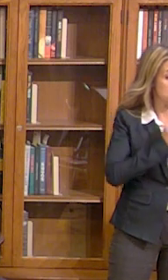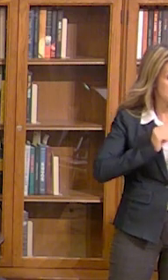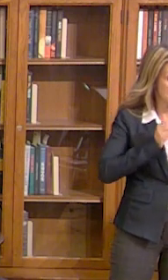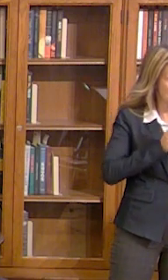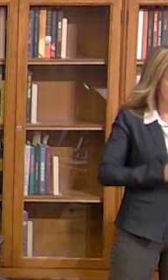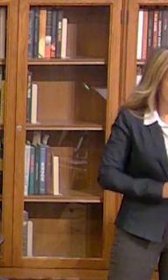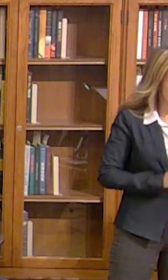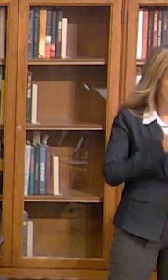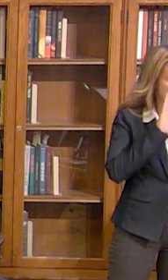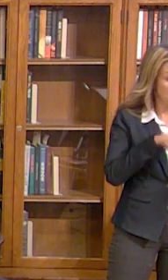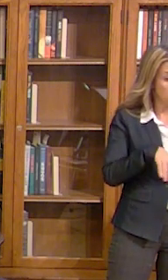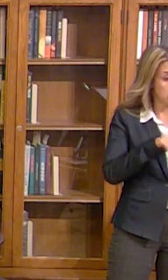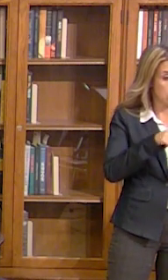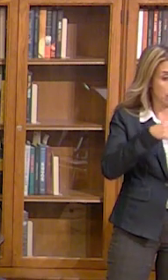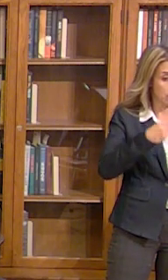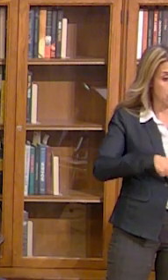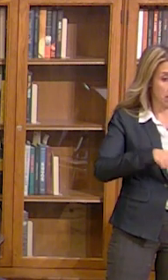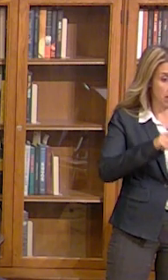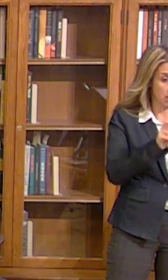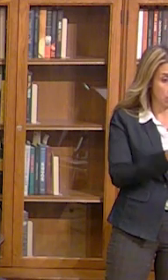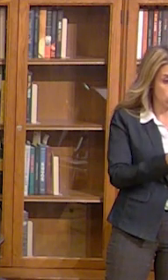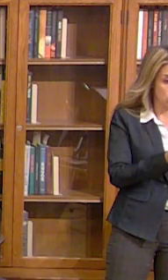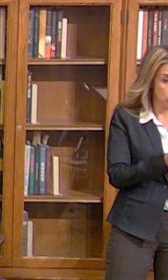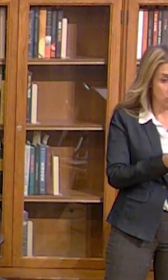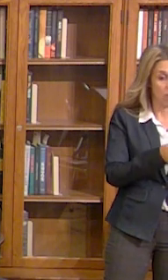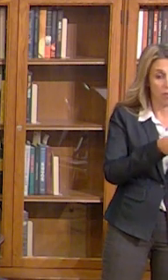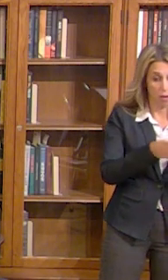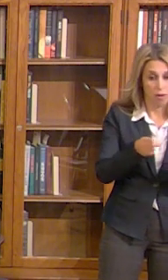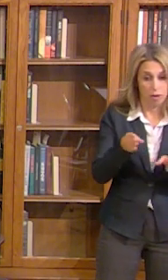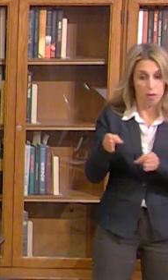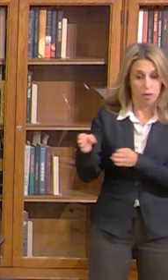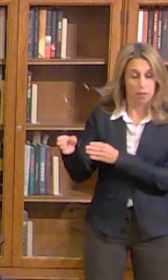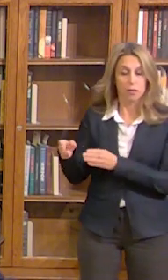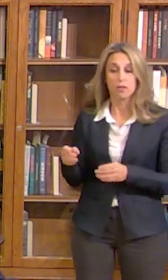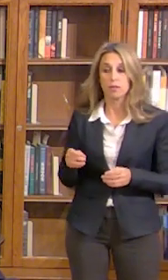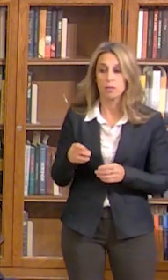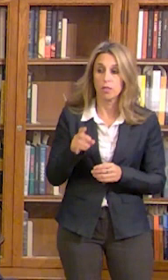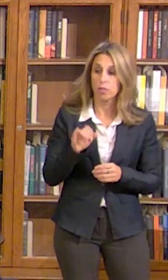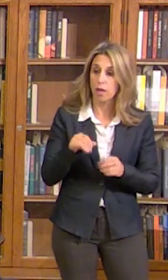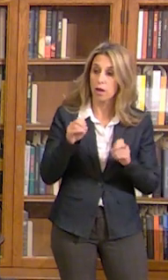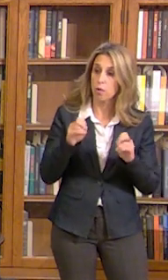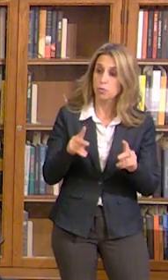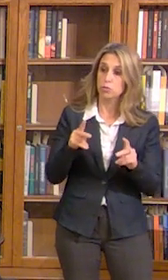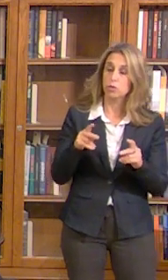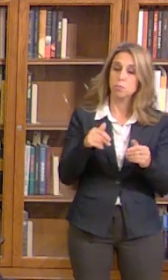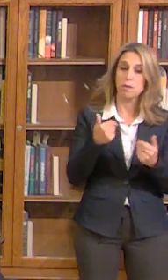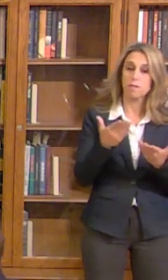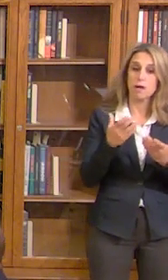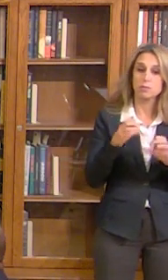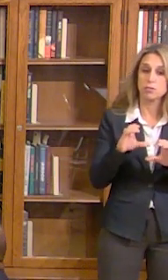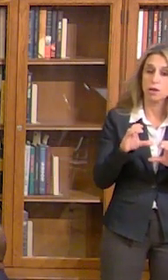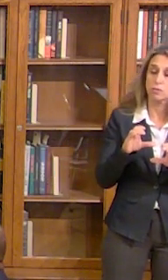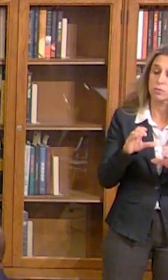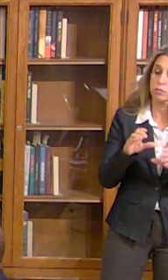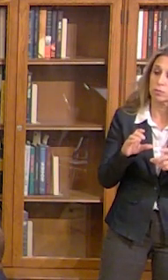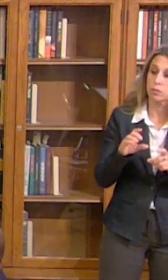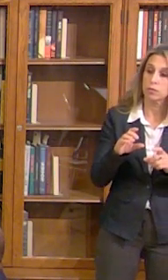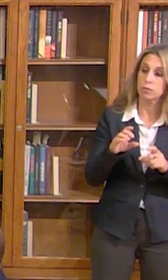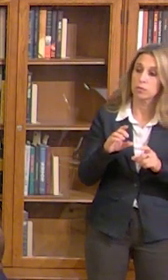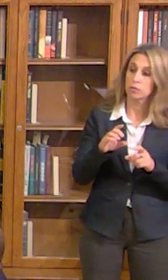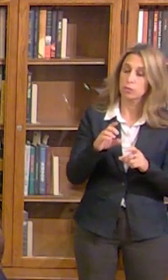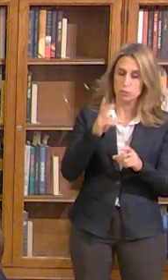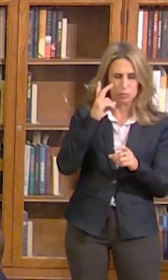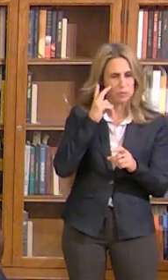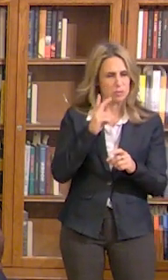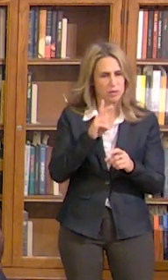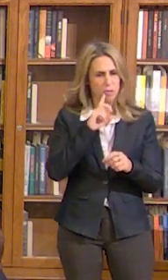on debating the issue and so that opportunity gives them an opport gives them the the the chance to really see